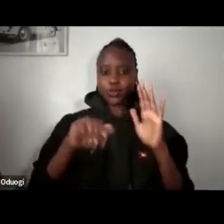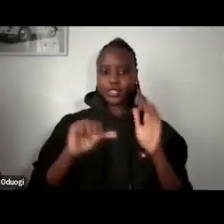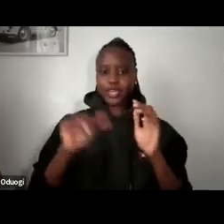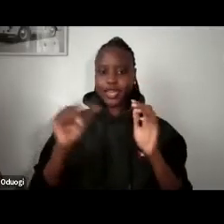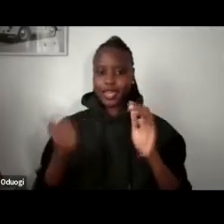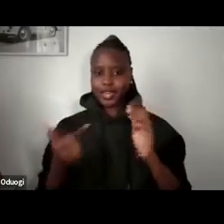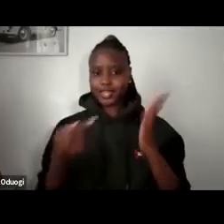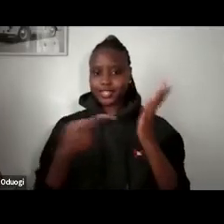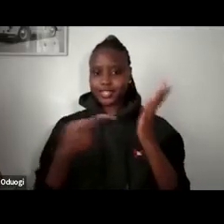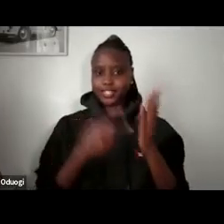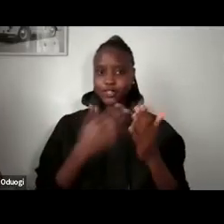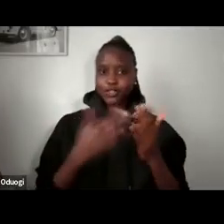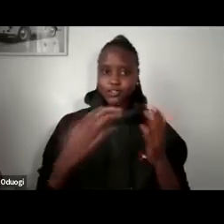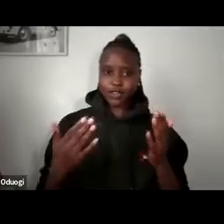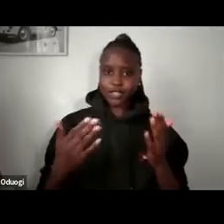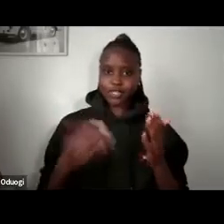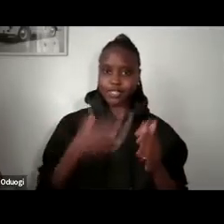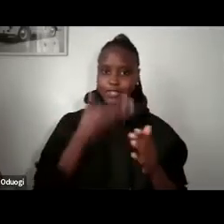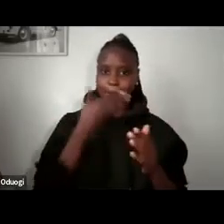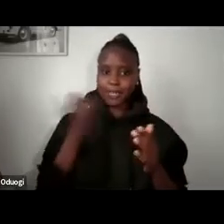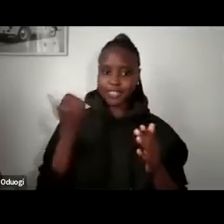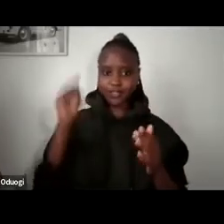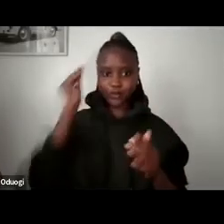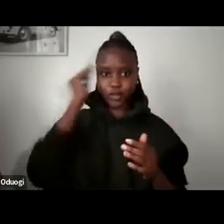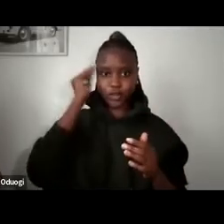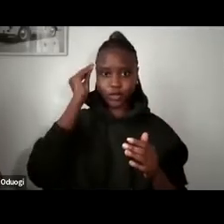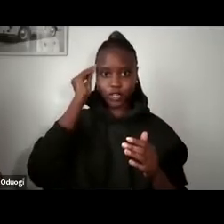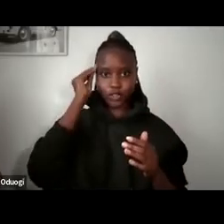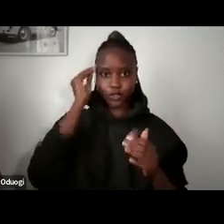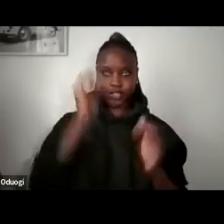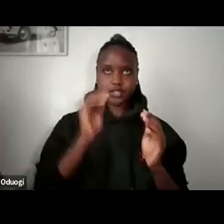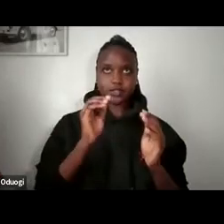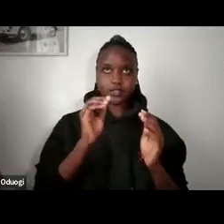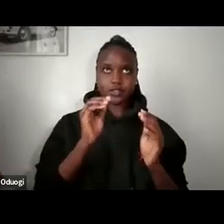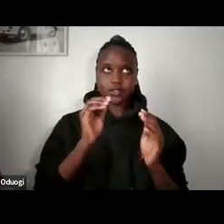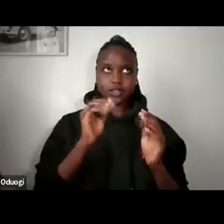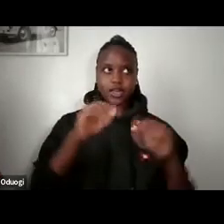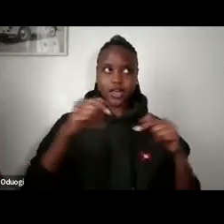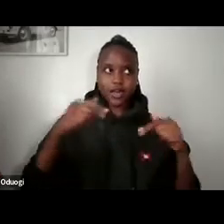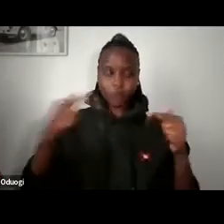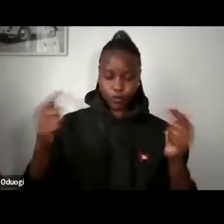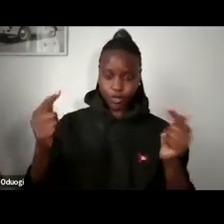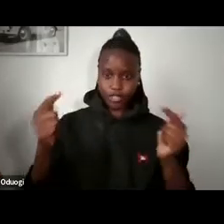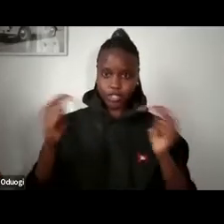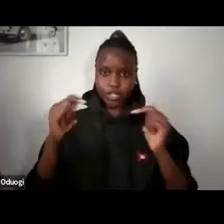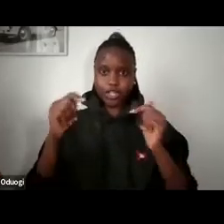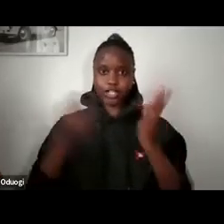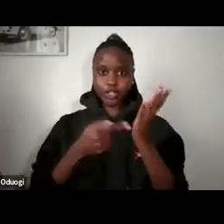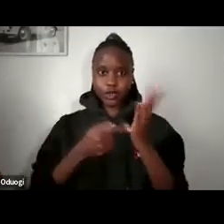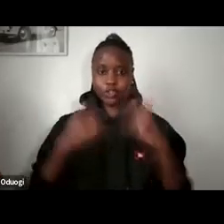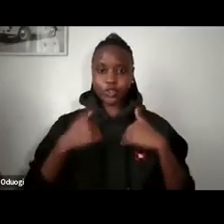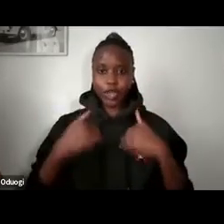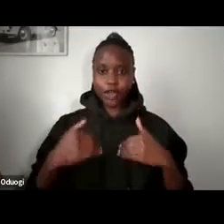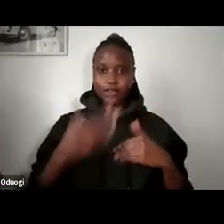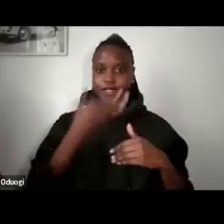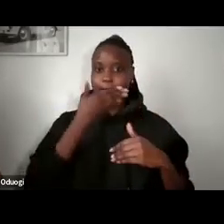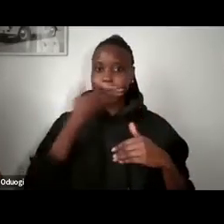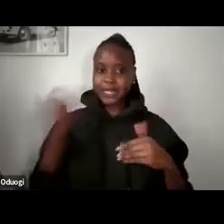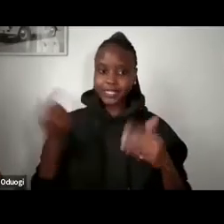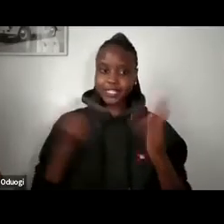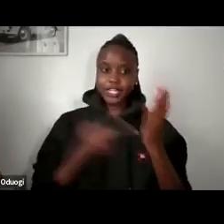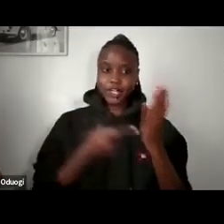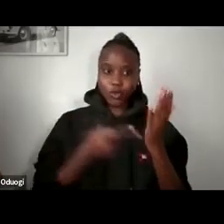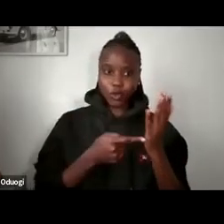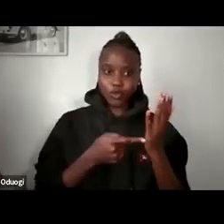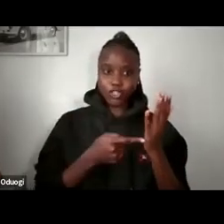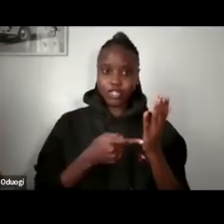is suitable for education. And the technology that you have is actually the best technology for you at that moment. This is